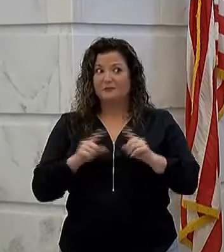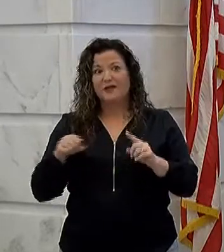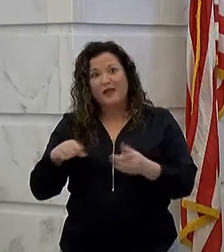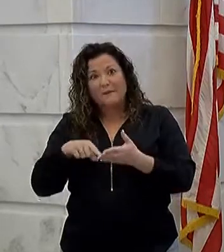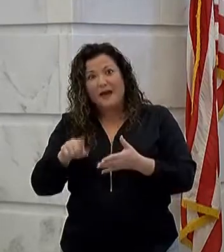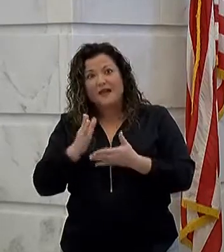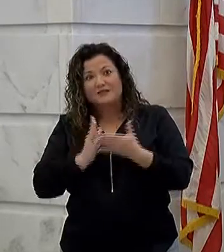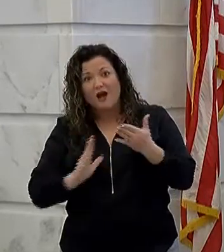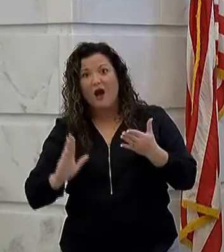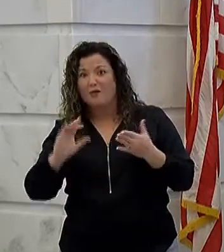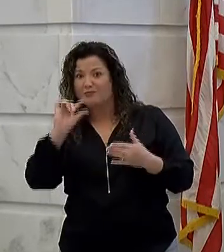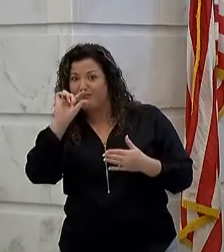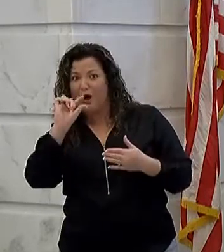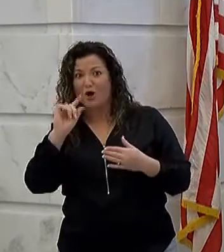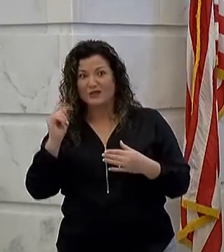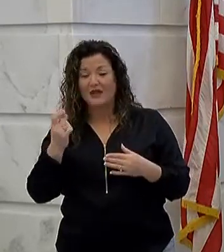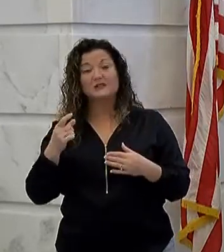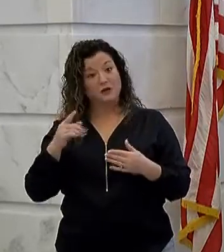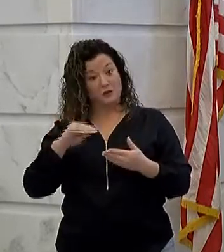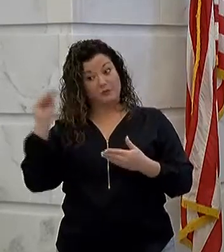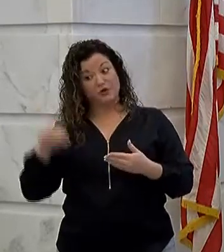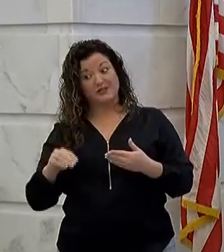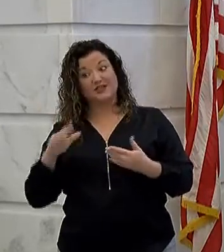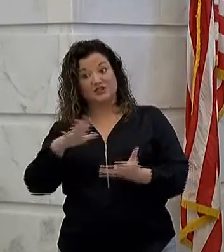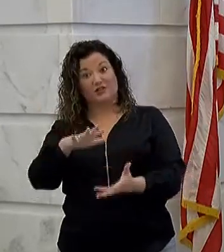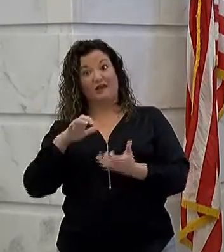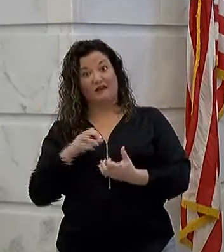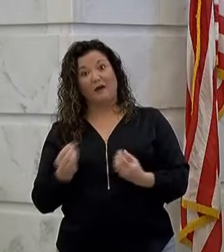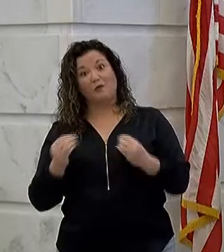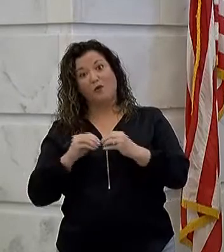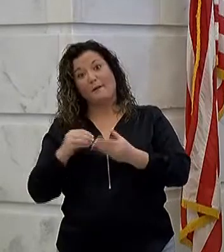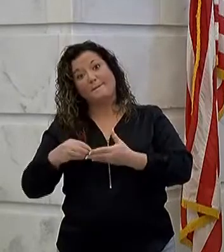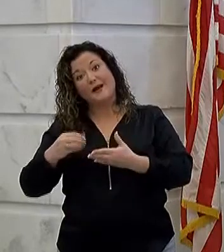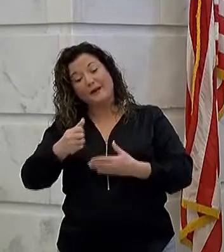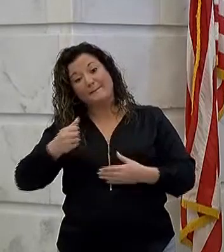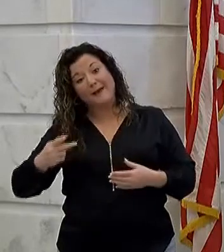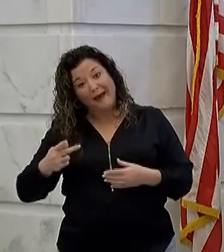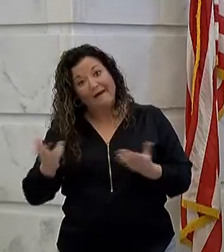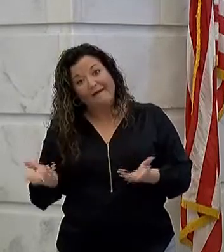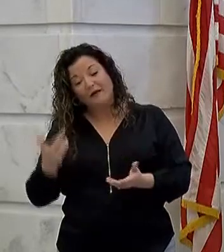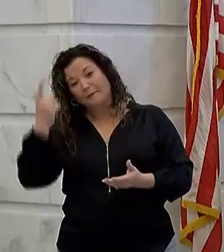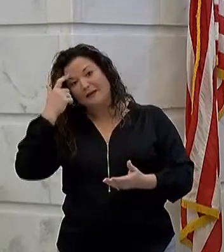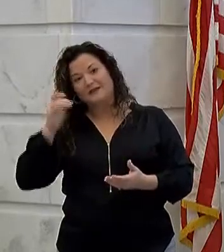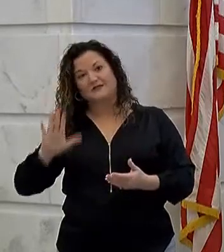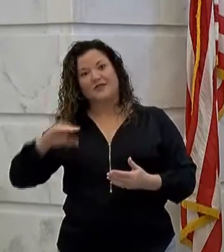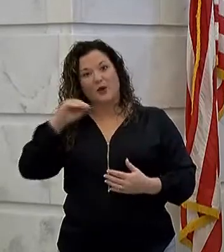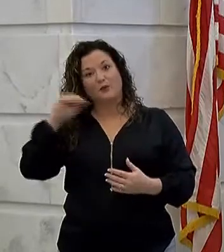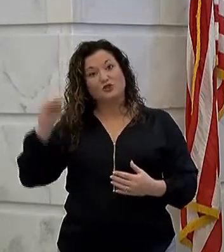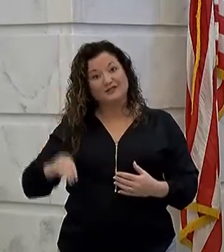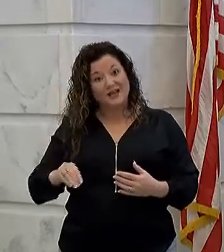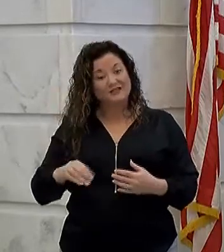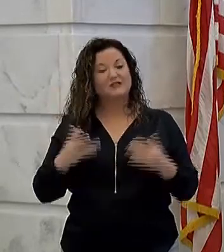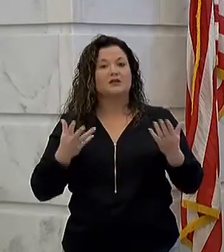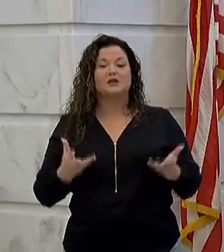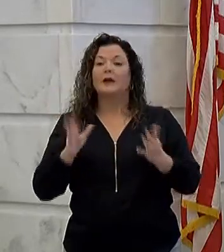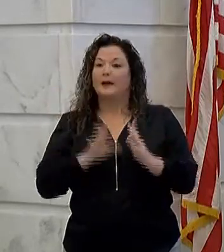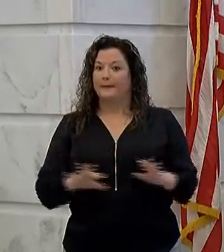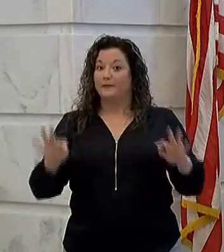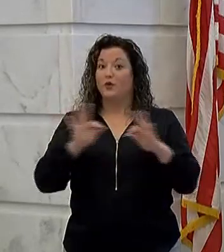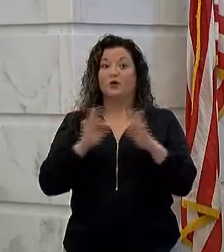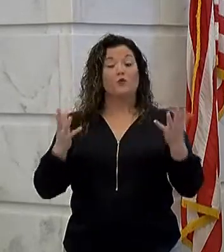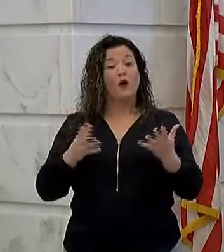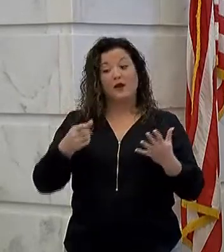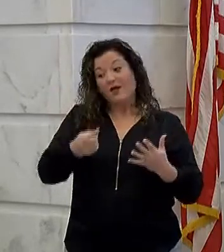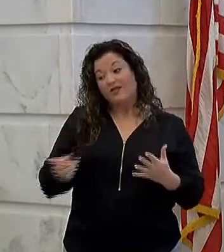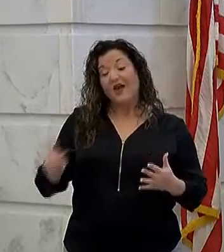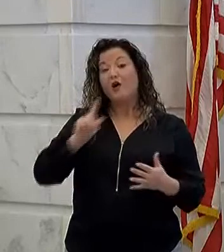taxes. Percentage-wise, they're getting a larger cut in their taxes. But it's important that they're working